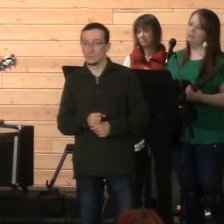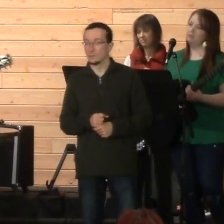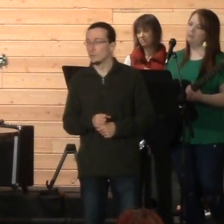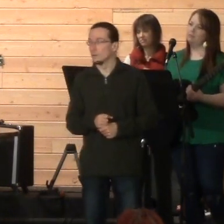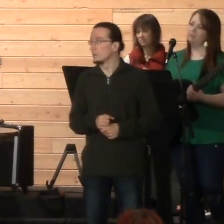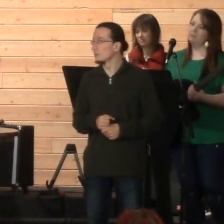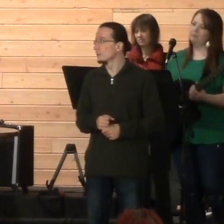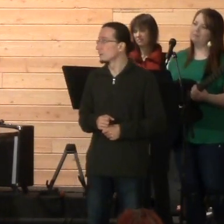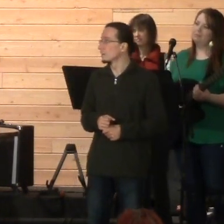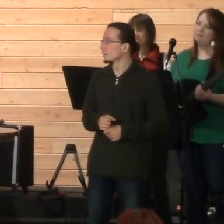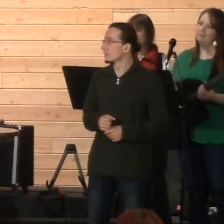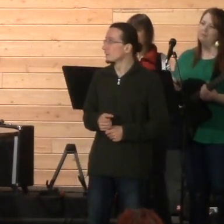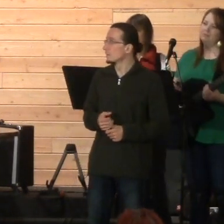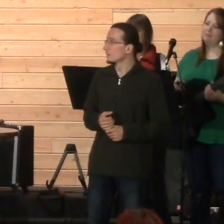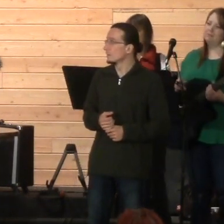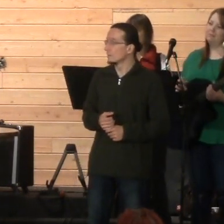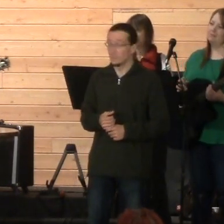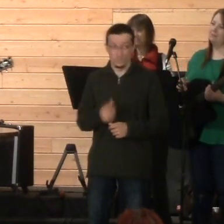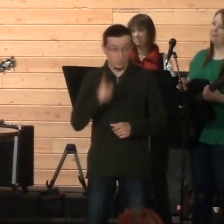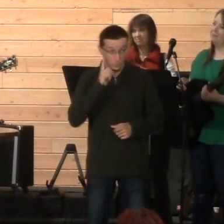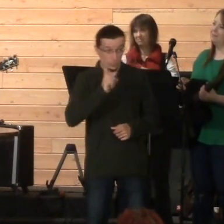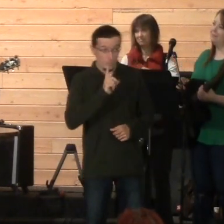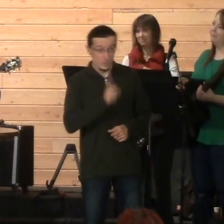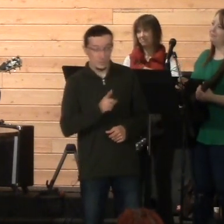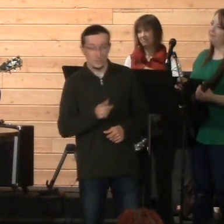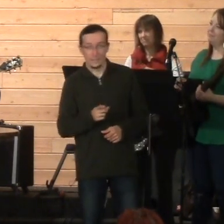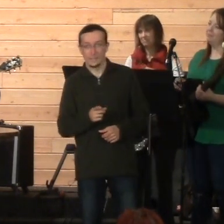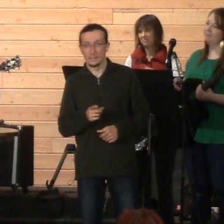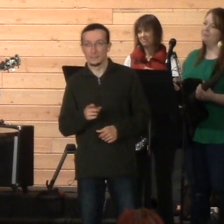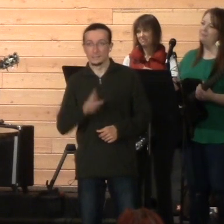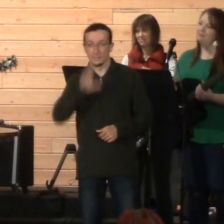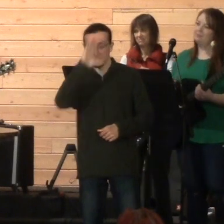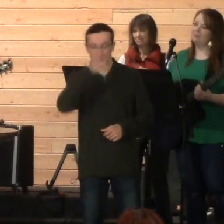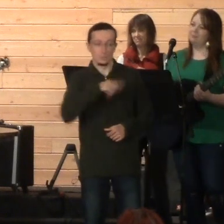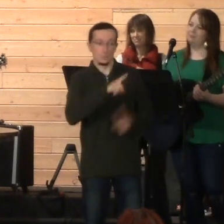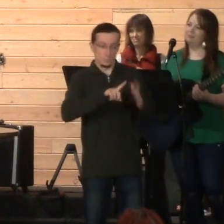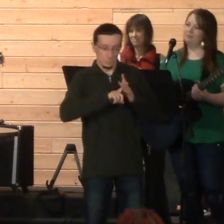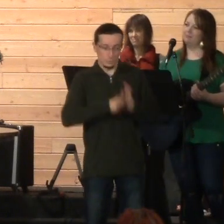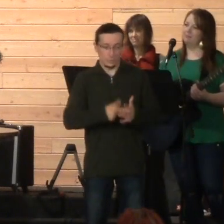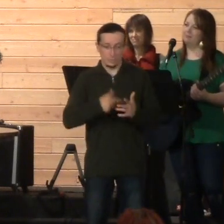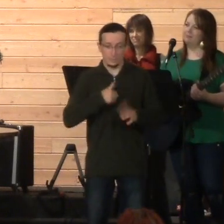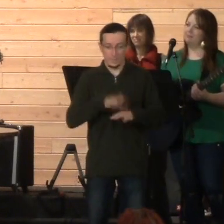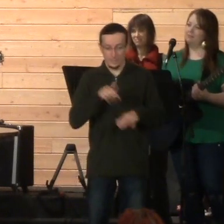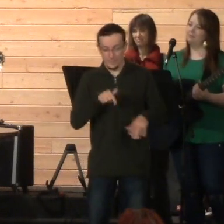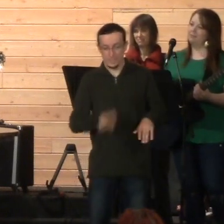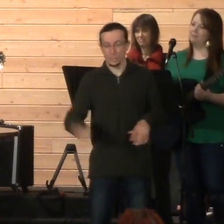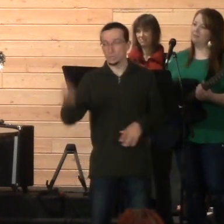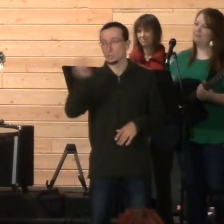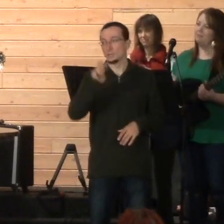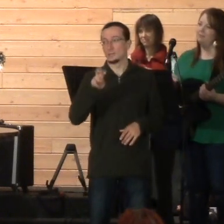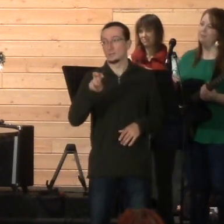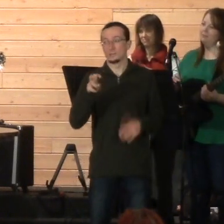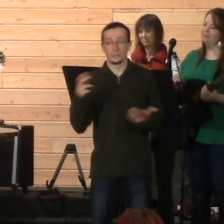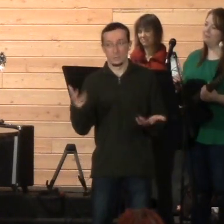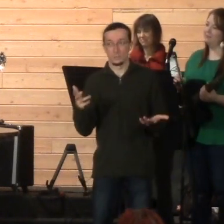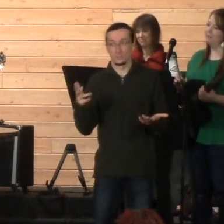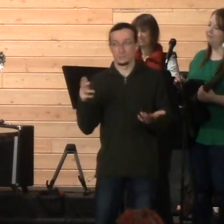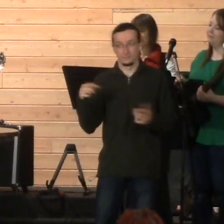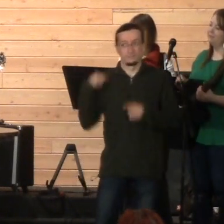know. For real? You know, you started me on the journey, helped start me on this journey, so it's been a